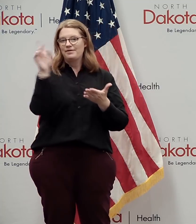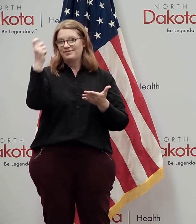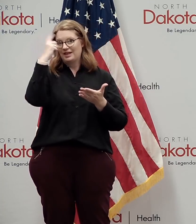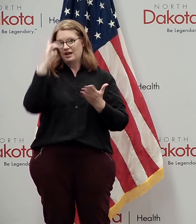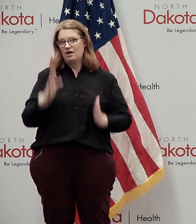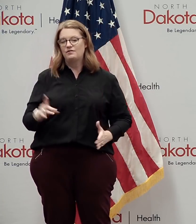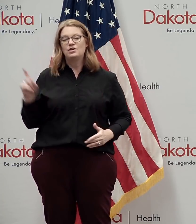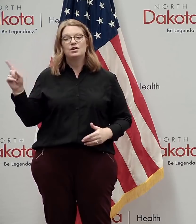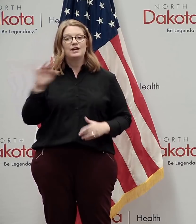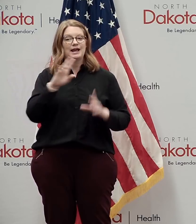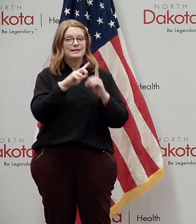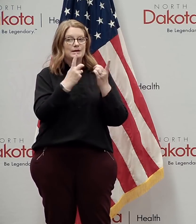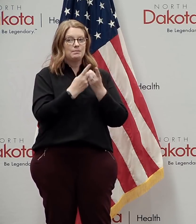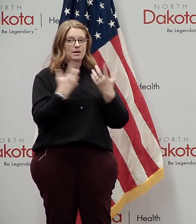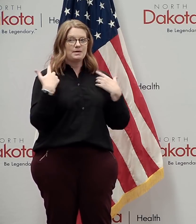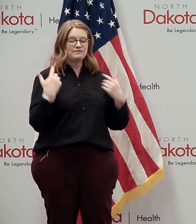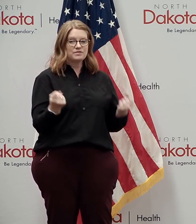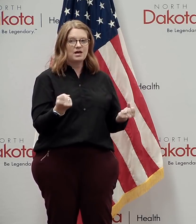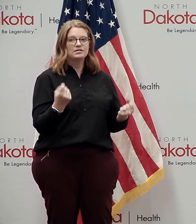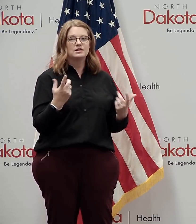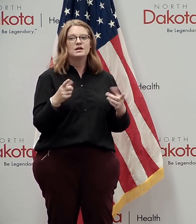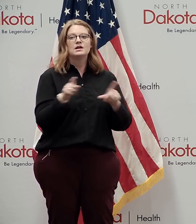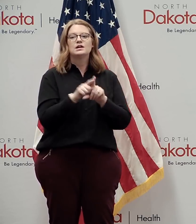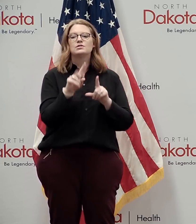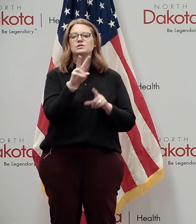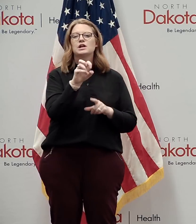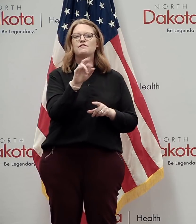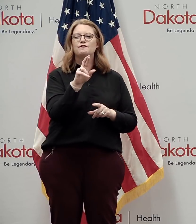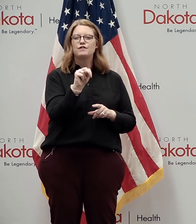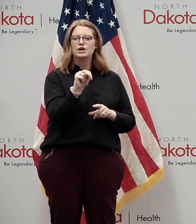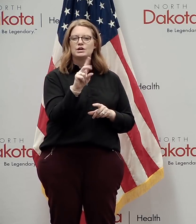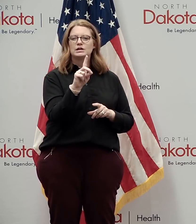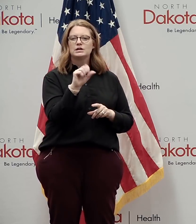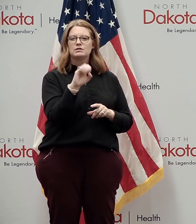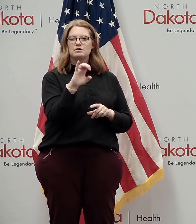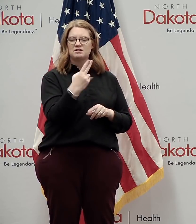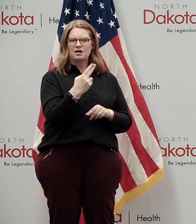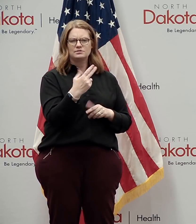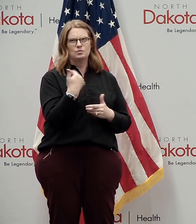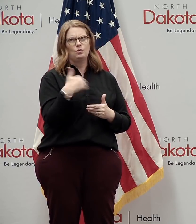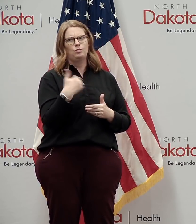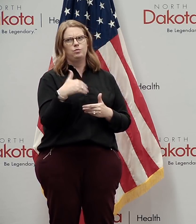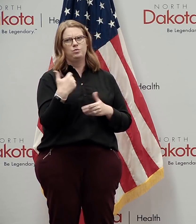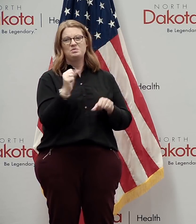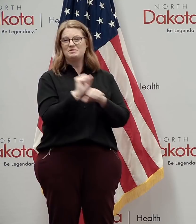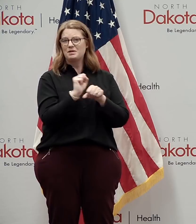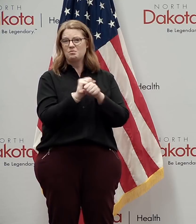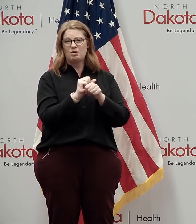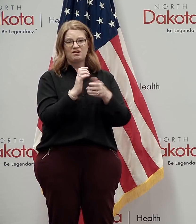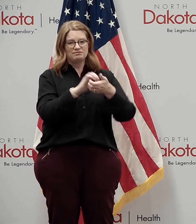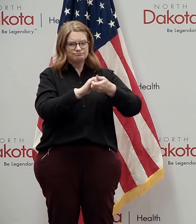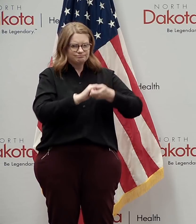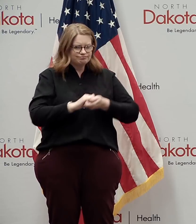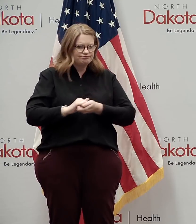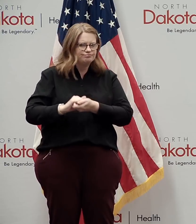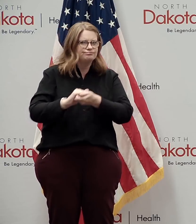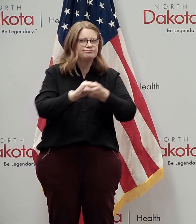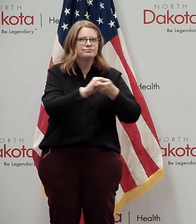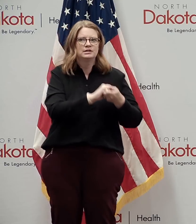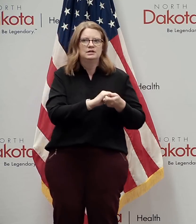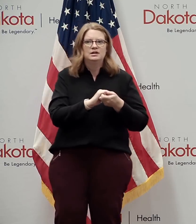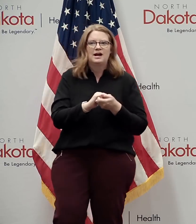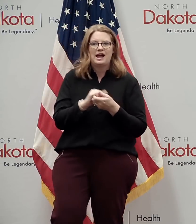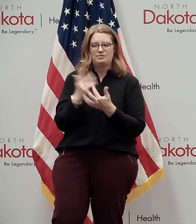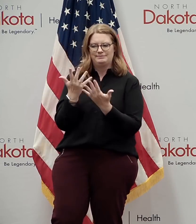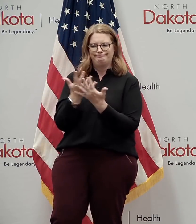and the Department of Health and a man named Vern Dosh, we have an incredible partnership on how to pre-screen thousands of